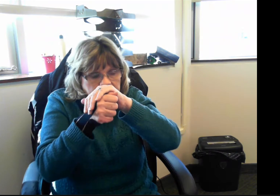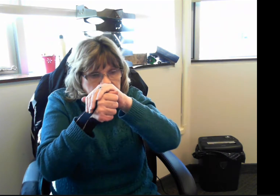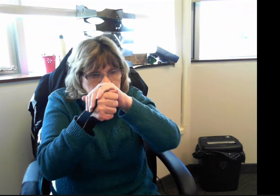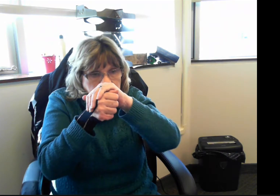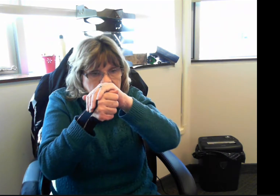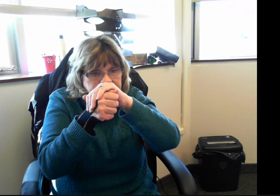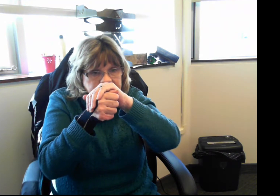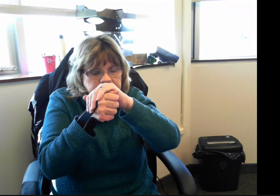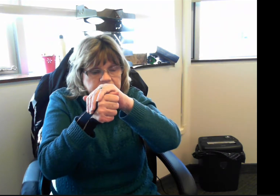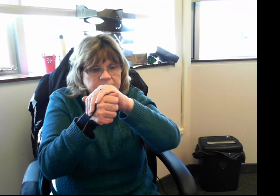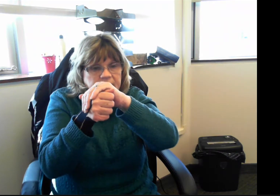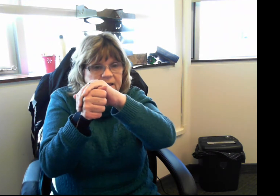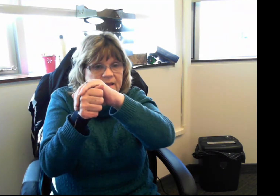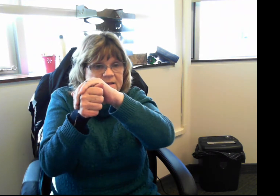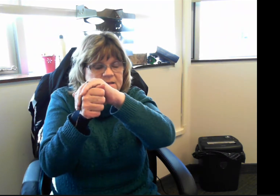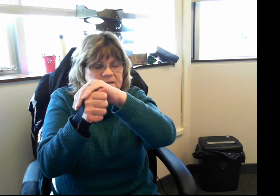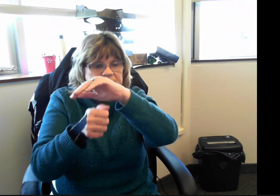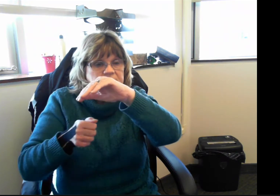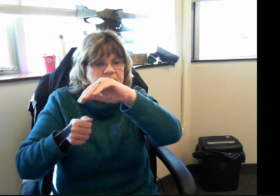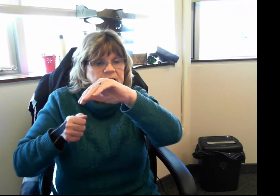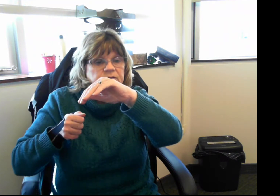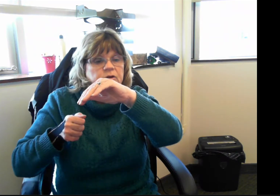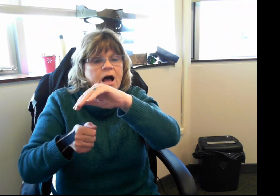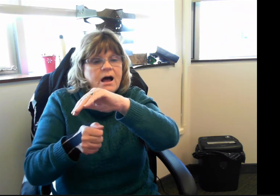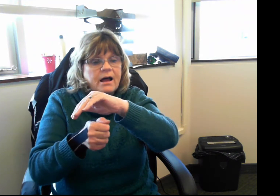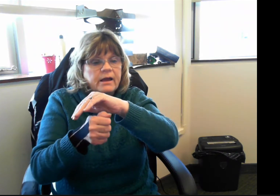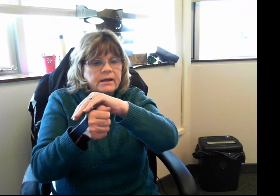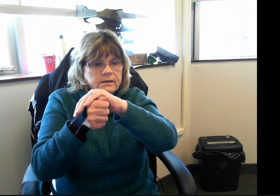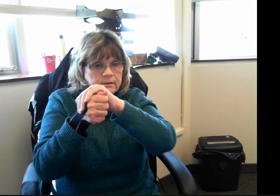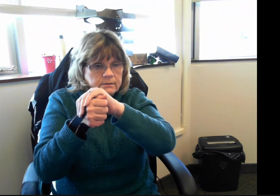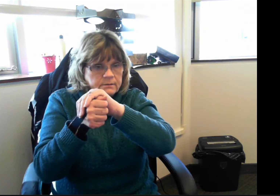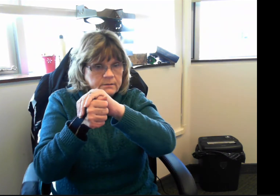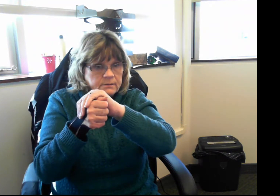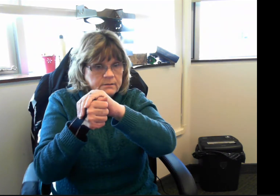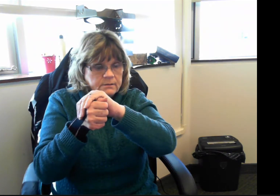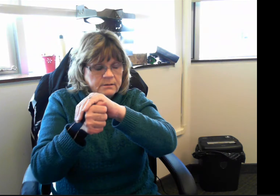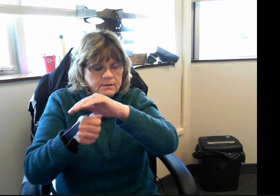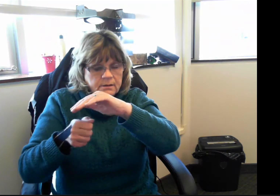in a closet, this is the sign for hide.